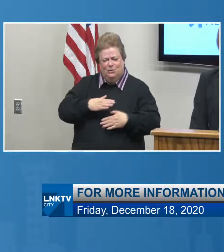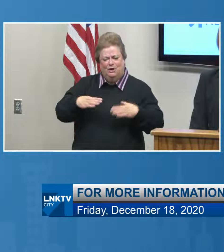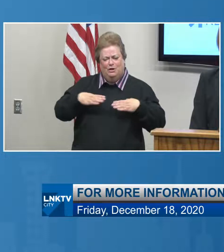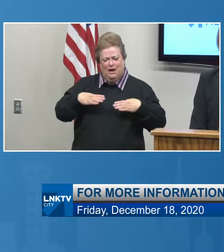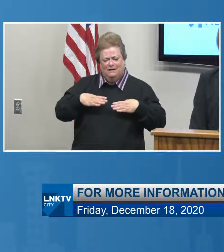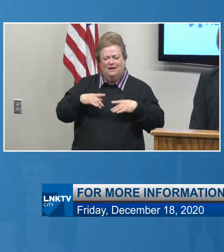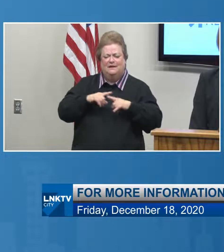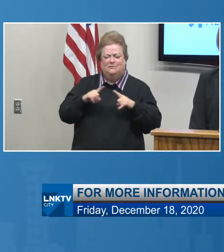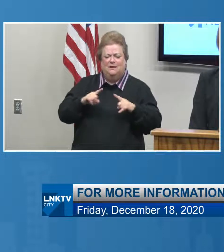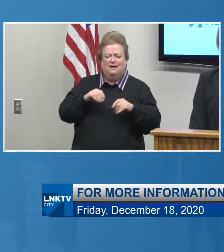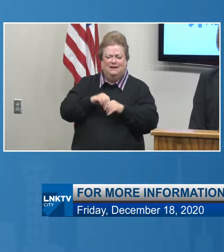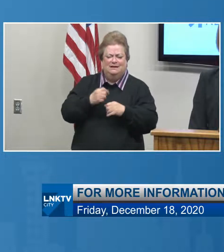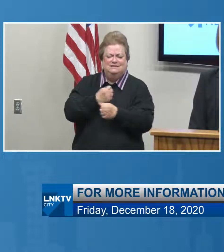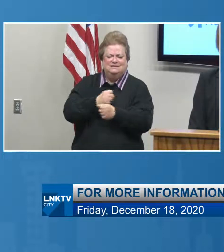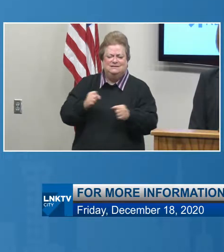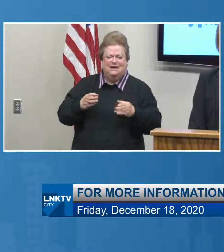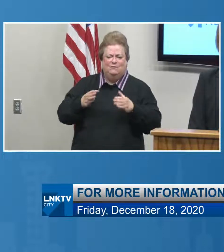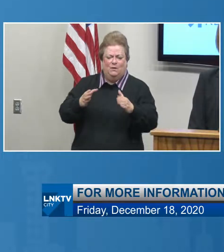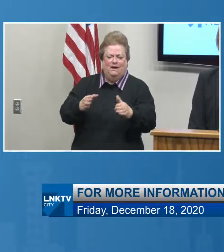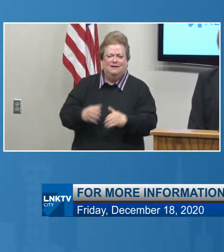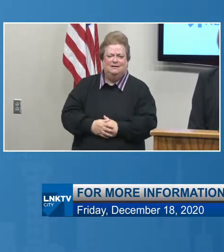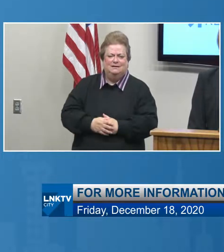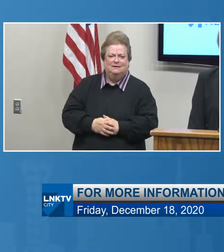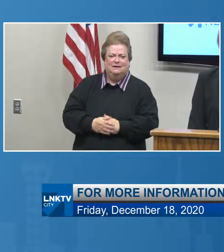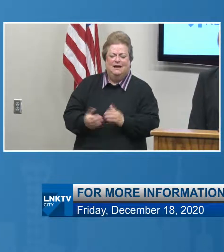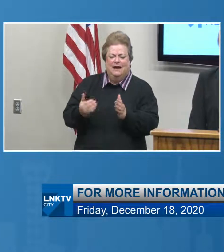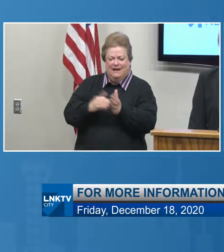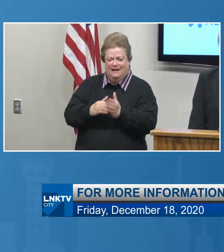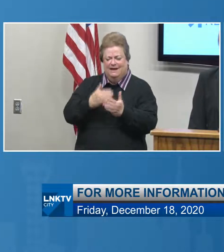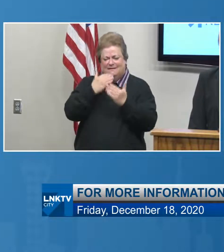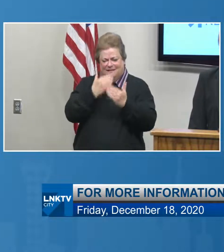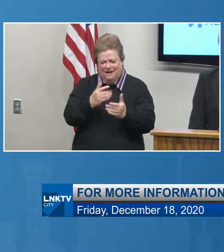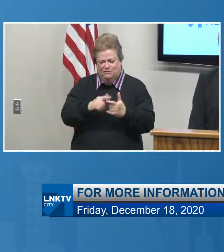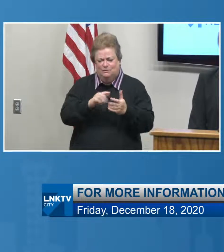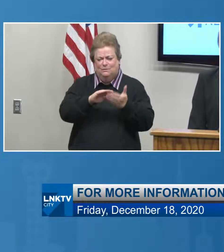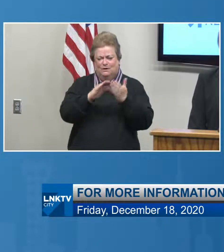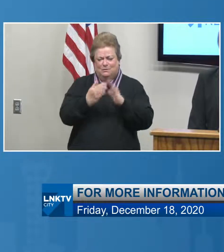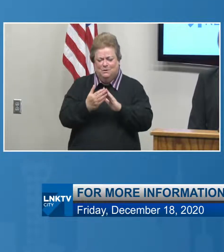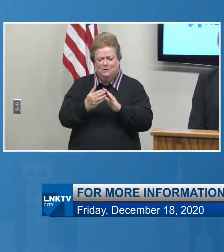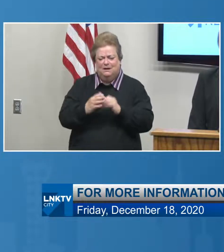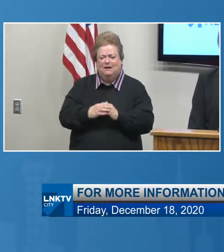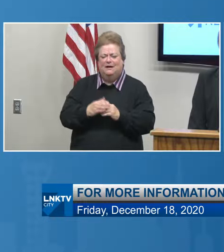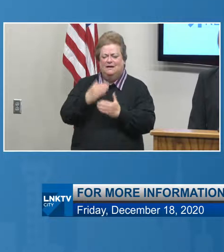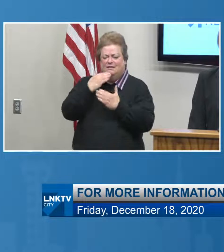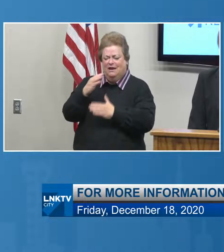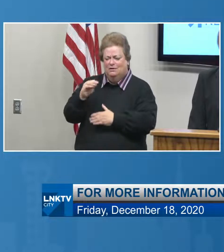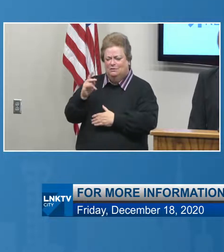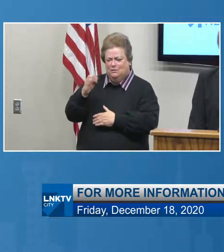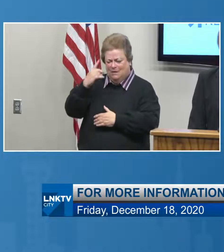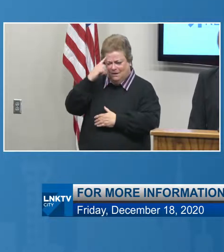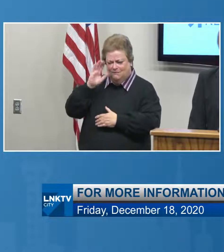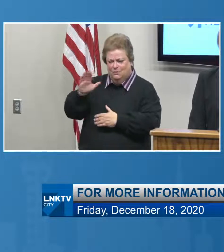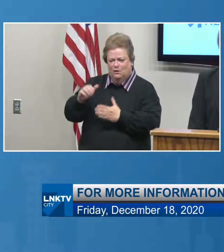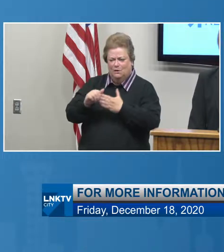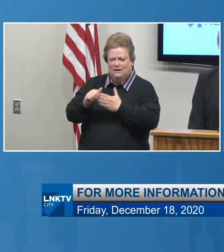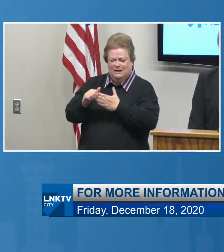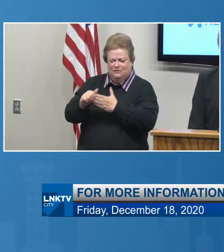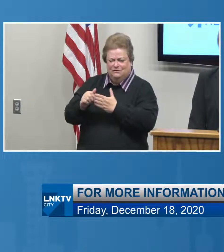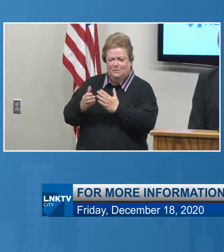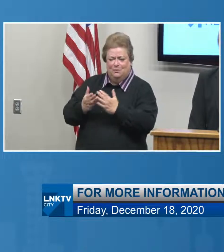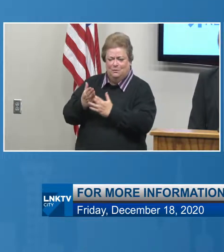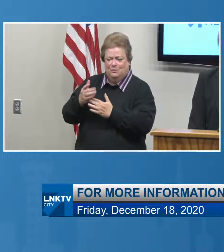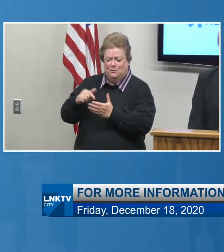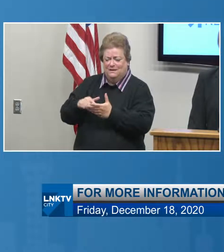way. So again, my thanks to our community and thanks to our mayor for her leadership through these